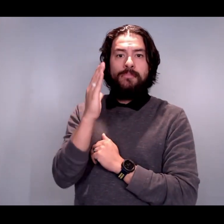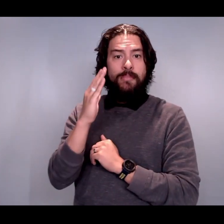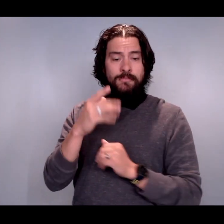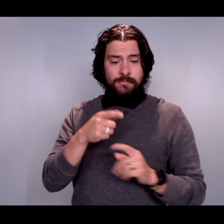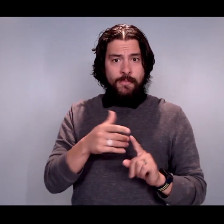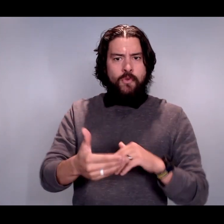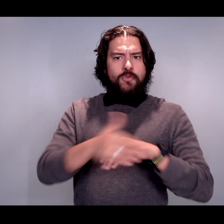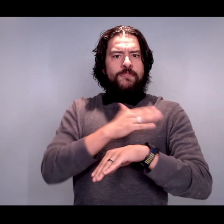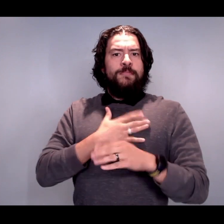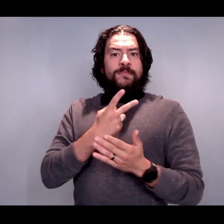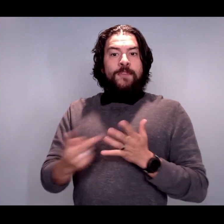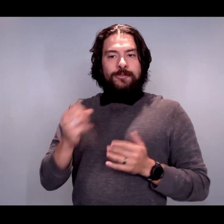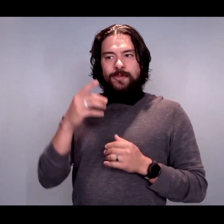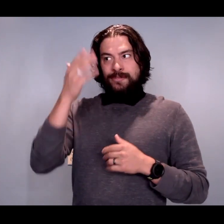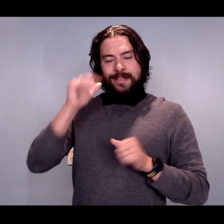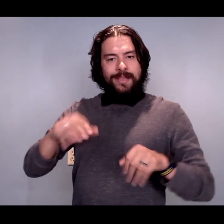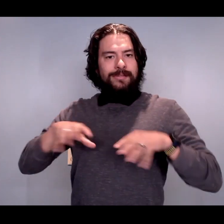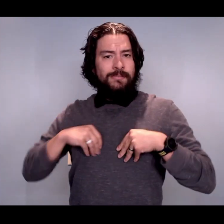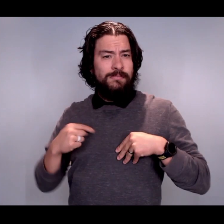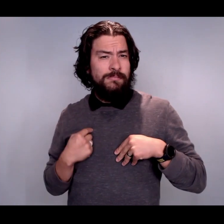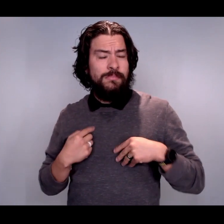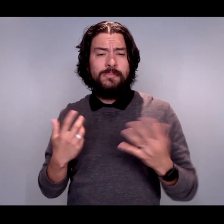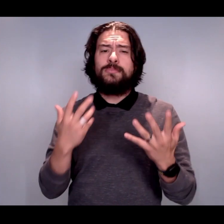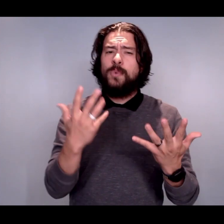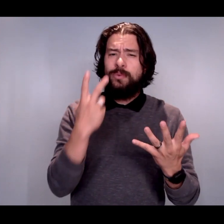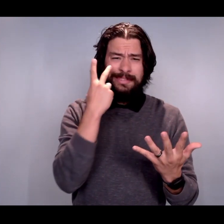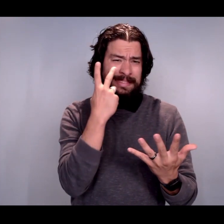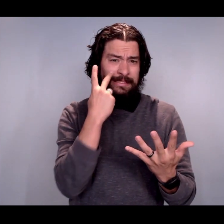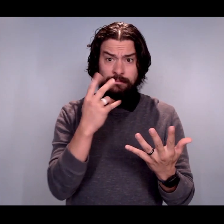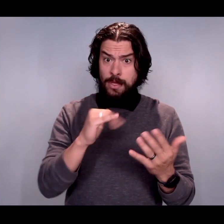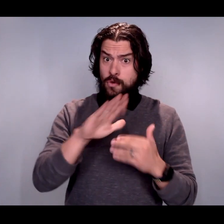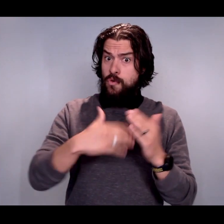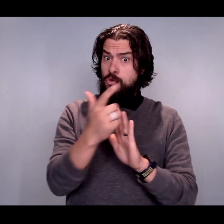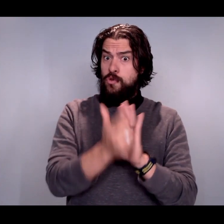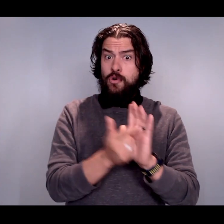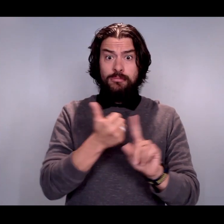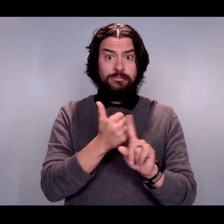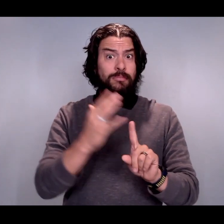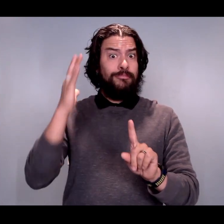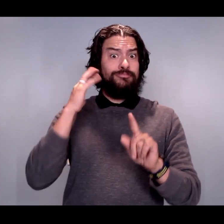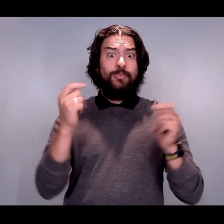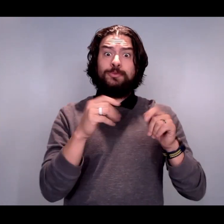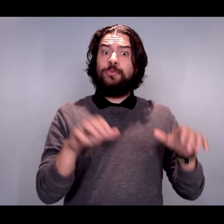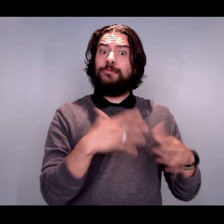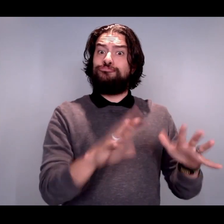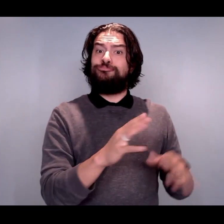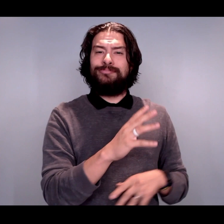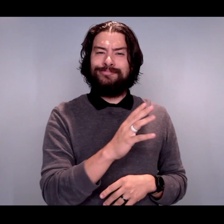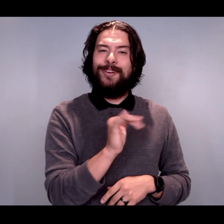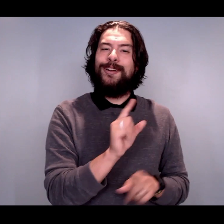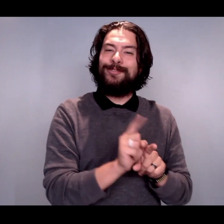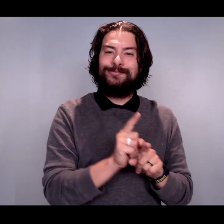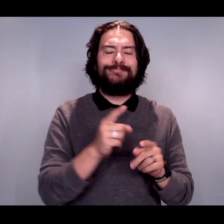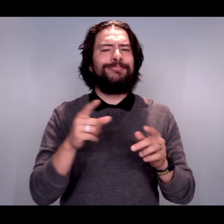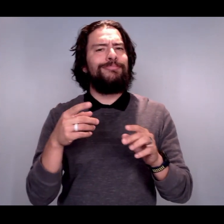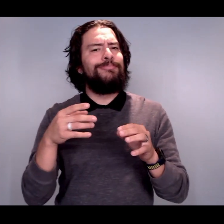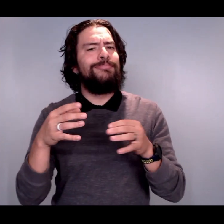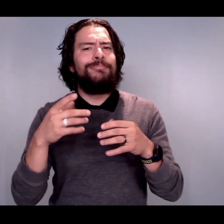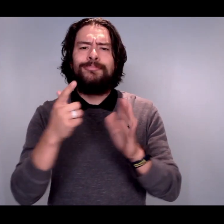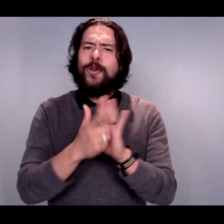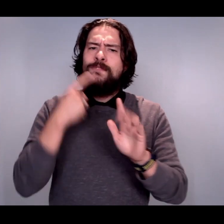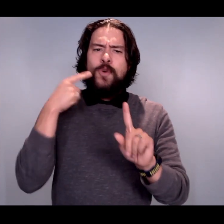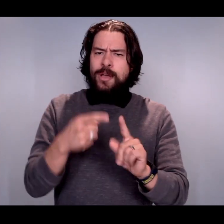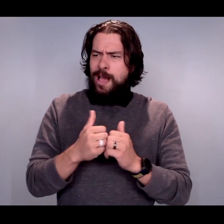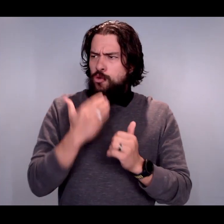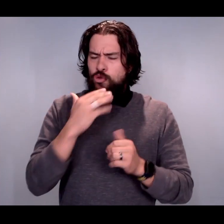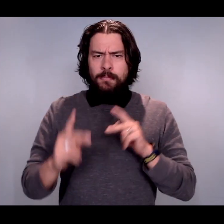can know you're accepted by God. I see. But not all of the laws are ancient rituals. Some of them are just about being a good person and treating others